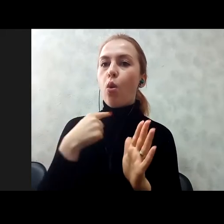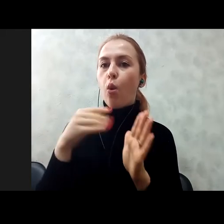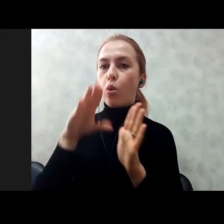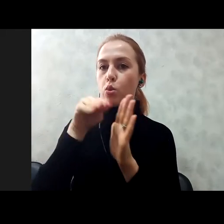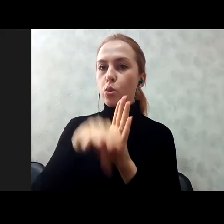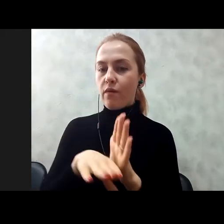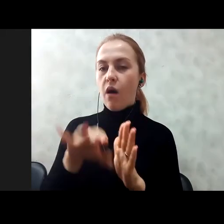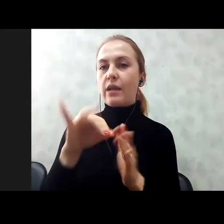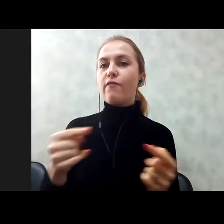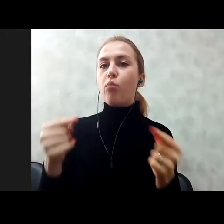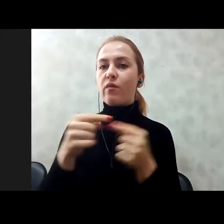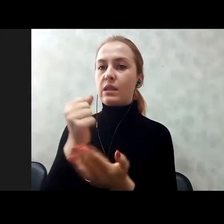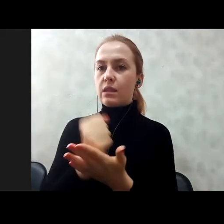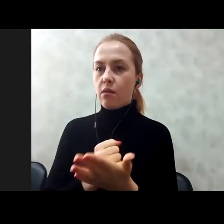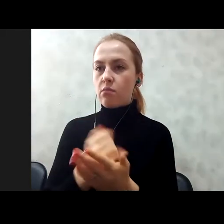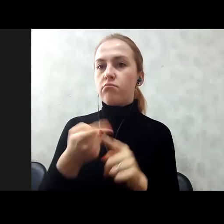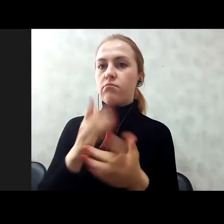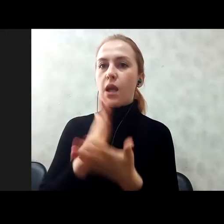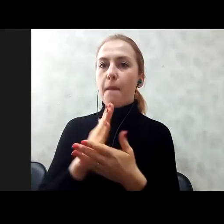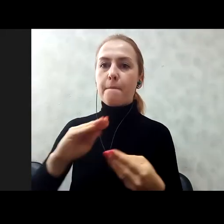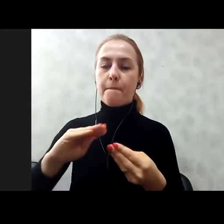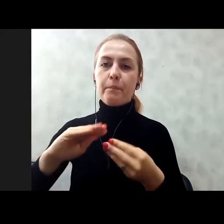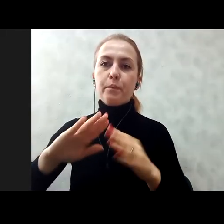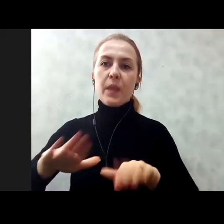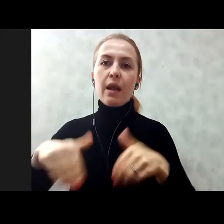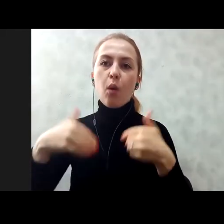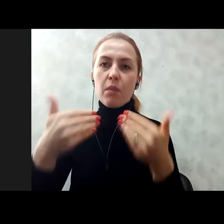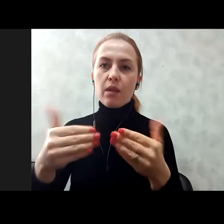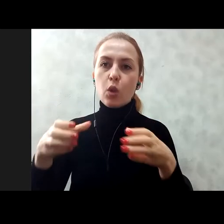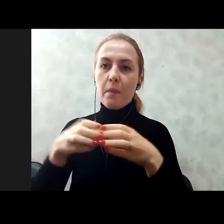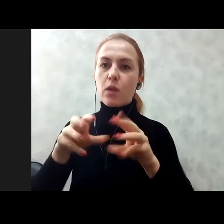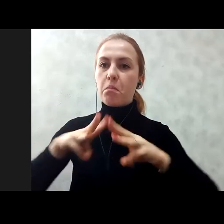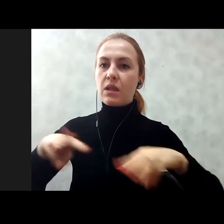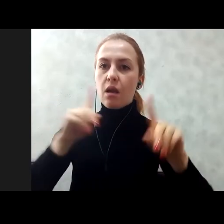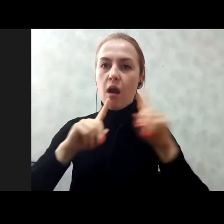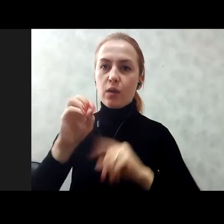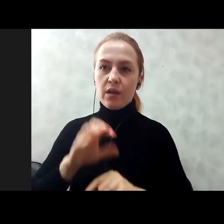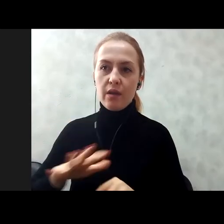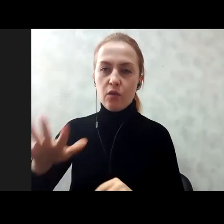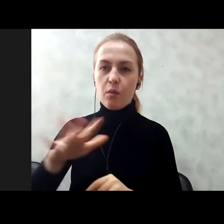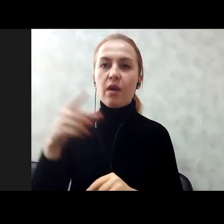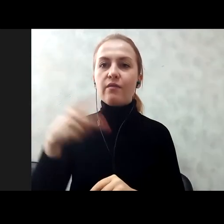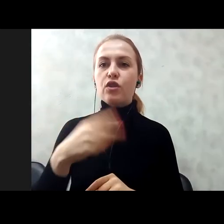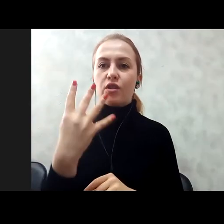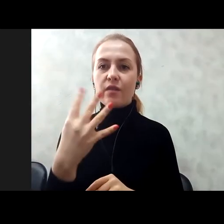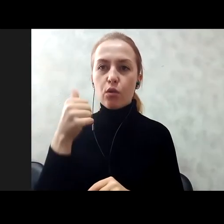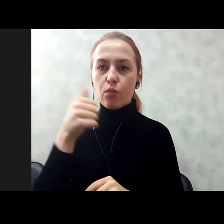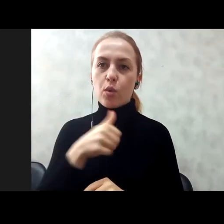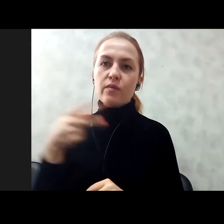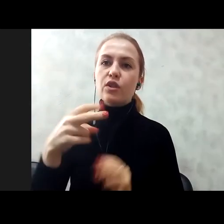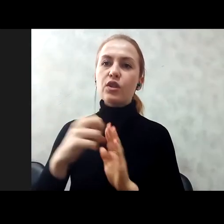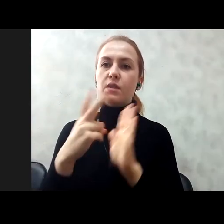e-voting and related standards is the subject of special recommendations of the Council of Europe